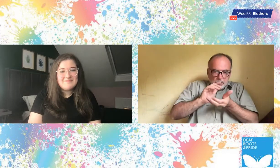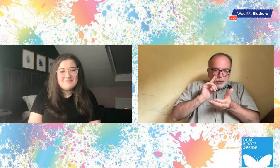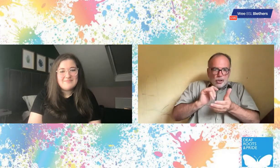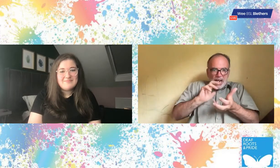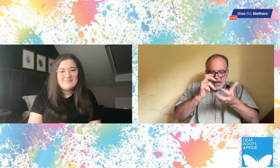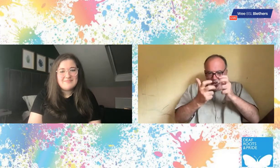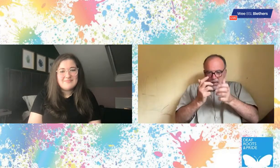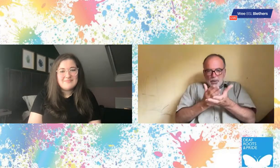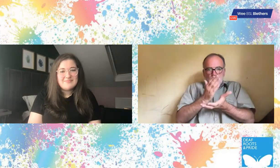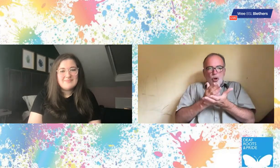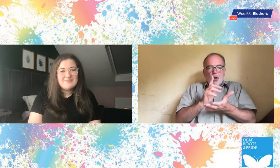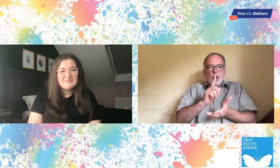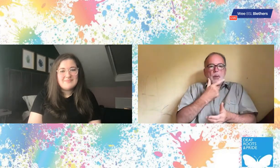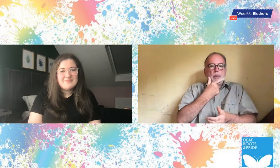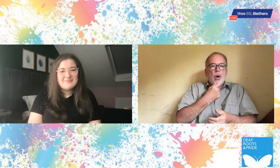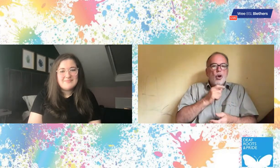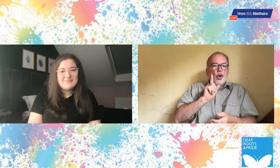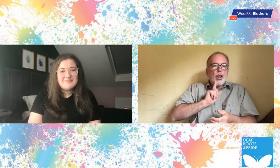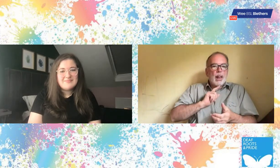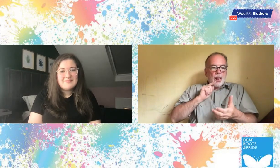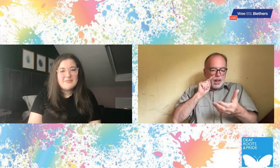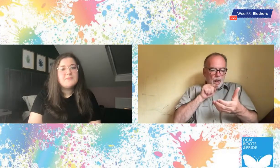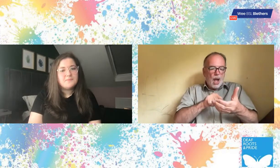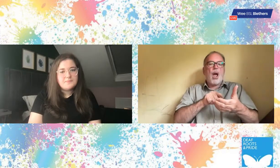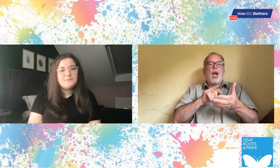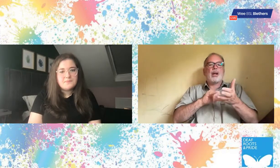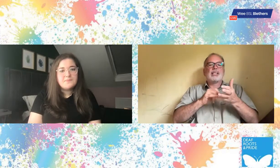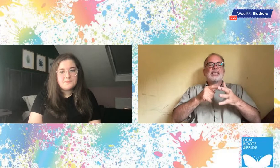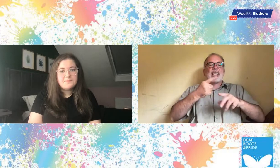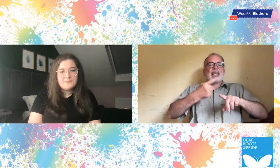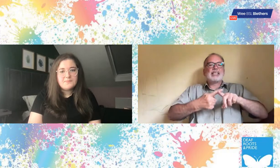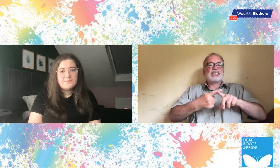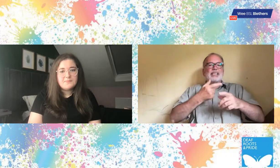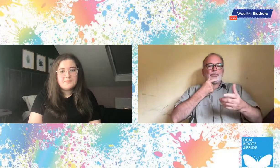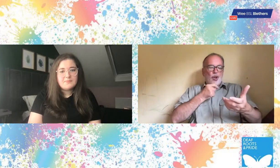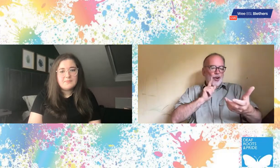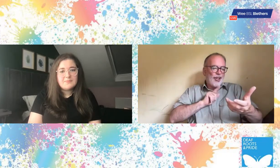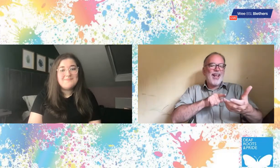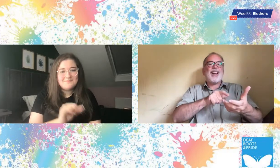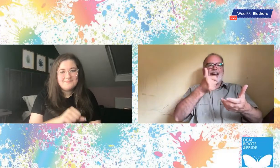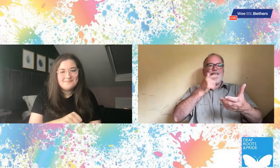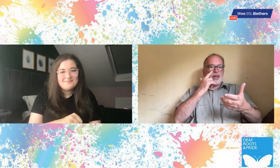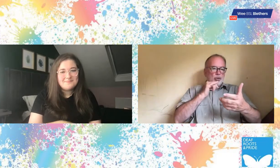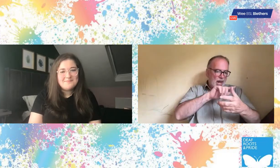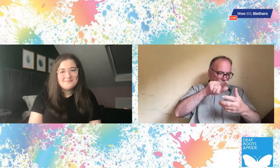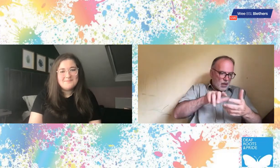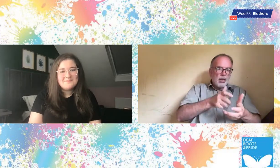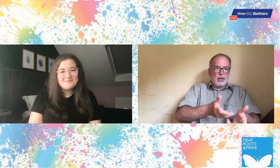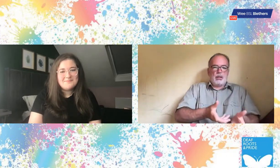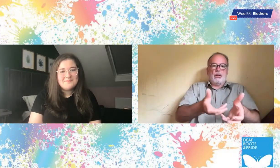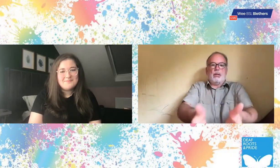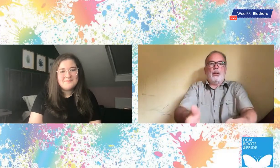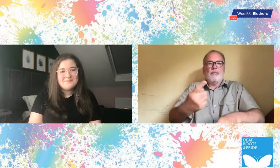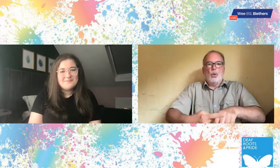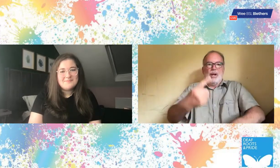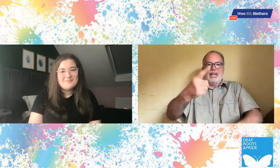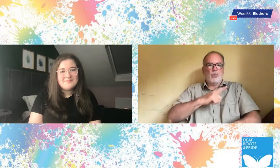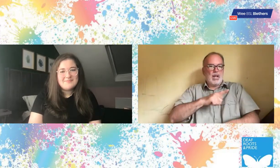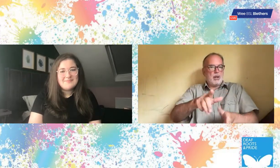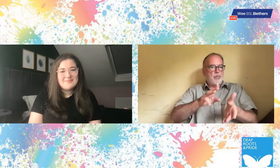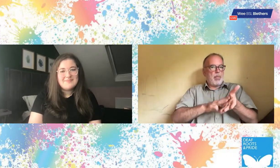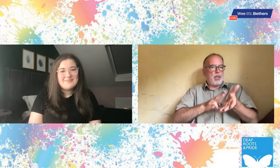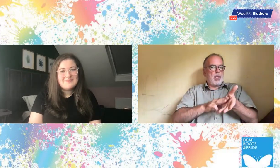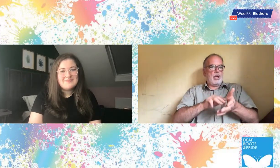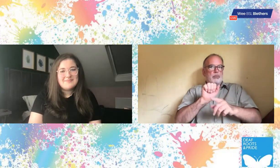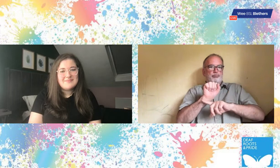or two that are weak. So we check all of them, we gender all of them, we sex them. Um, just check